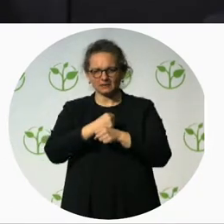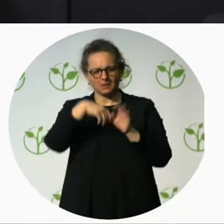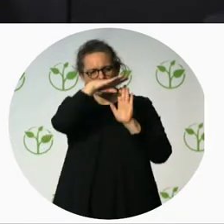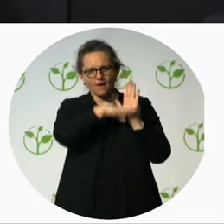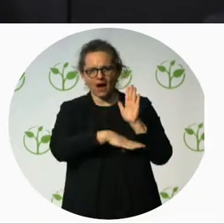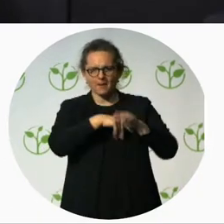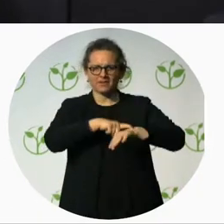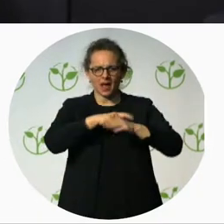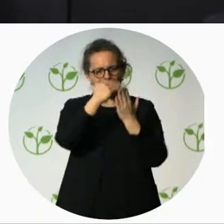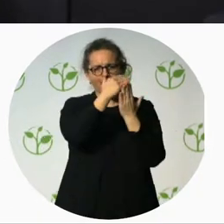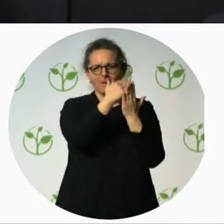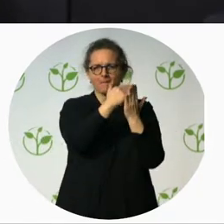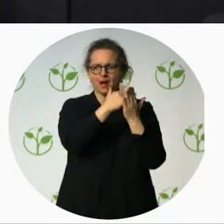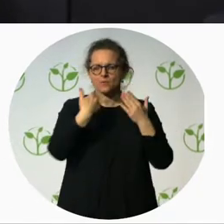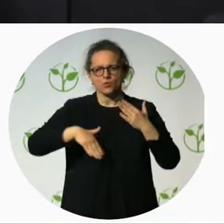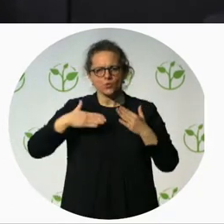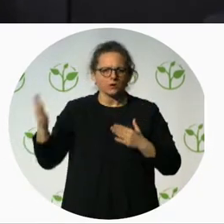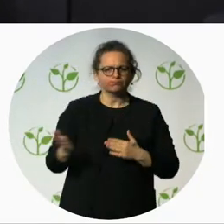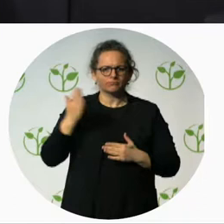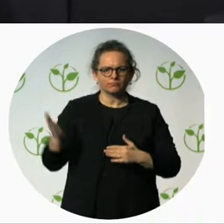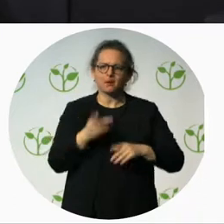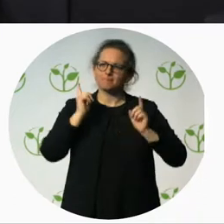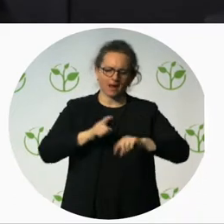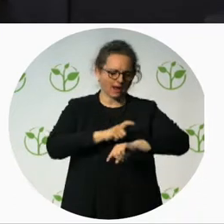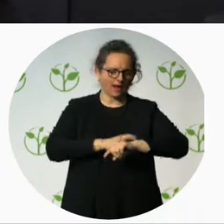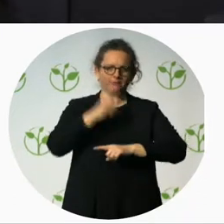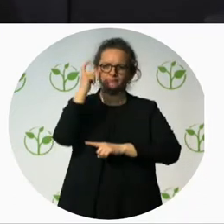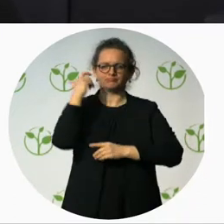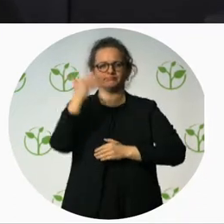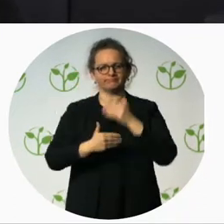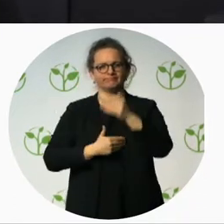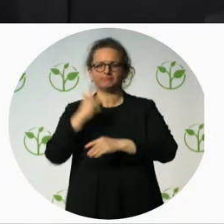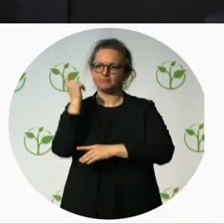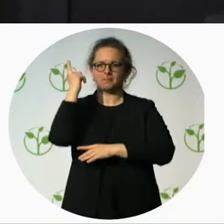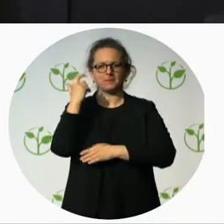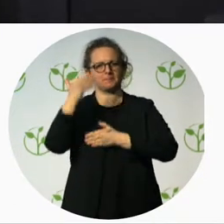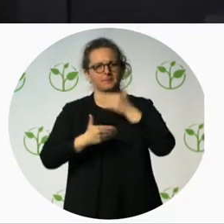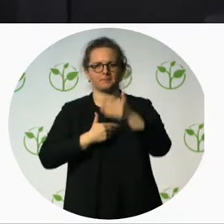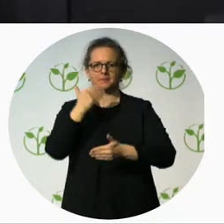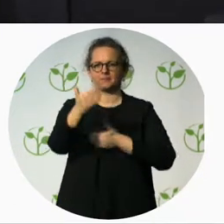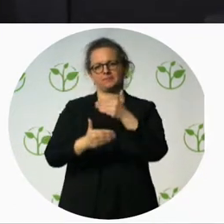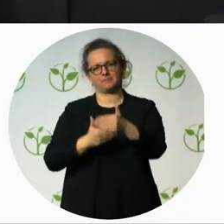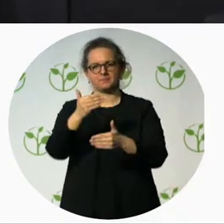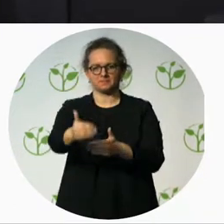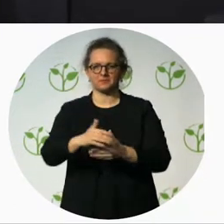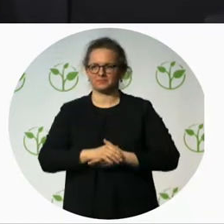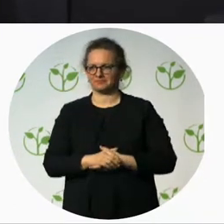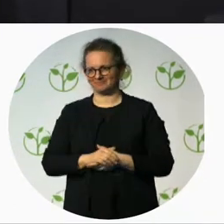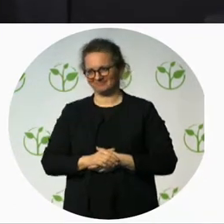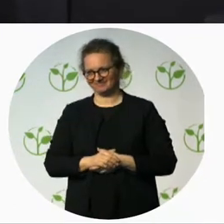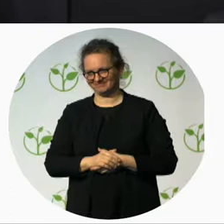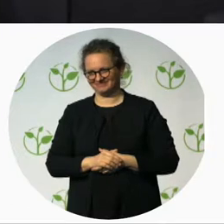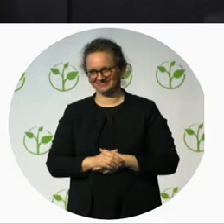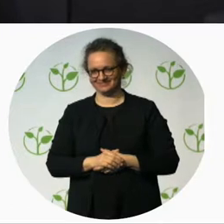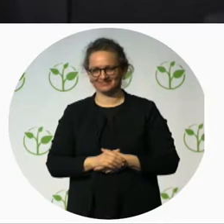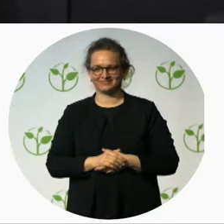we were so on time. So thank you very much, but you guys are the people on time, so I'm speaking to the choir. But thank you all so much. It makes a